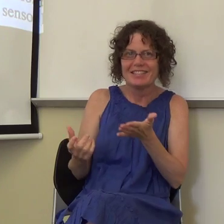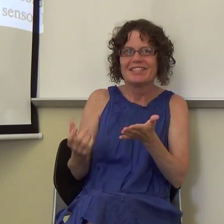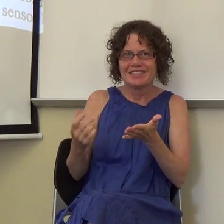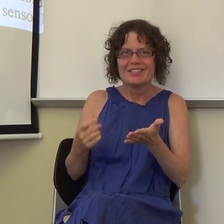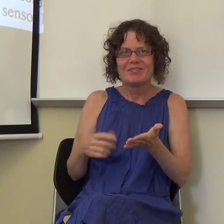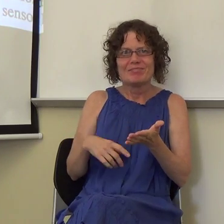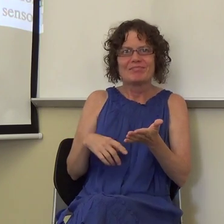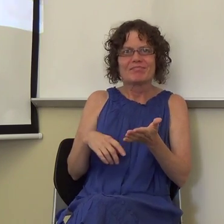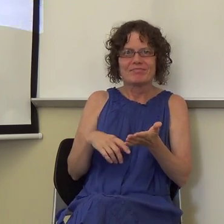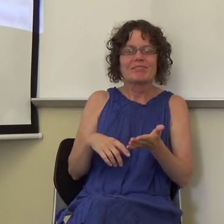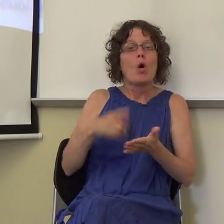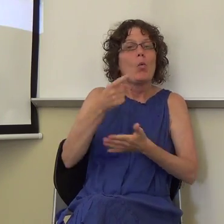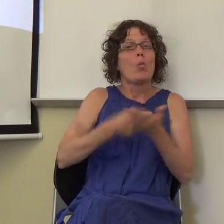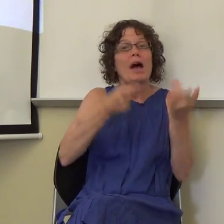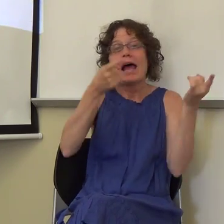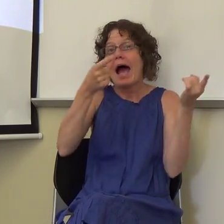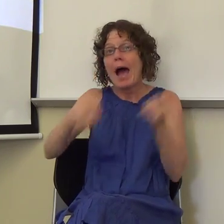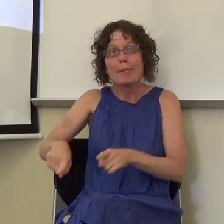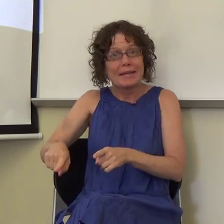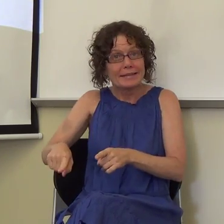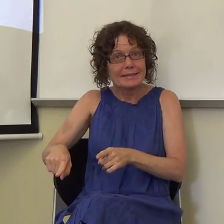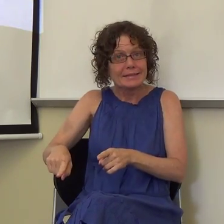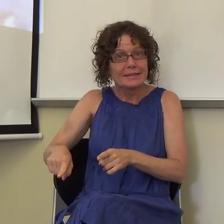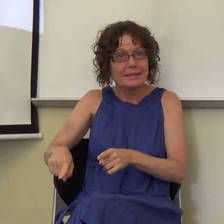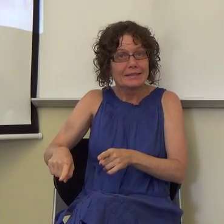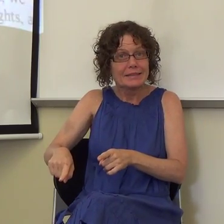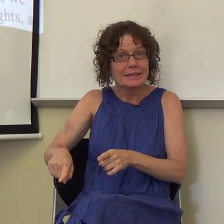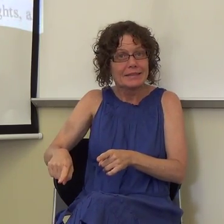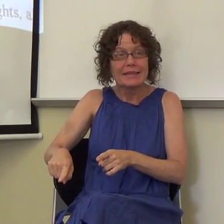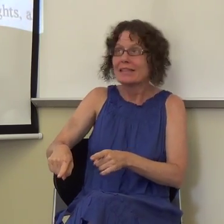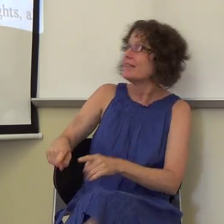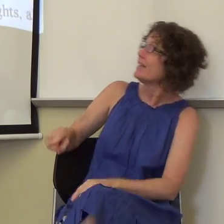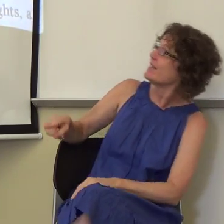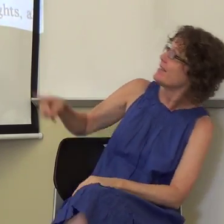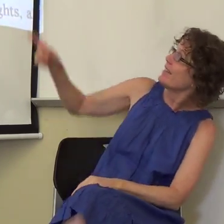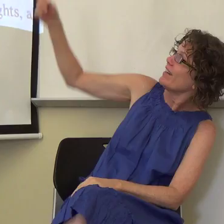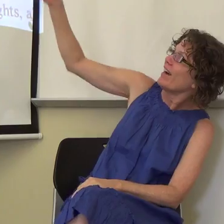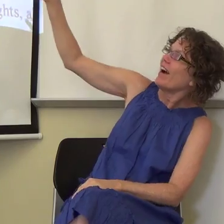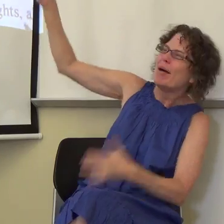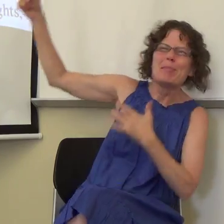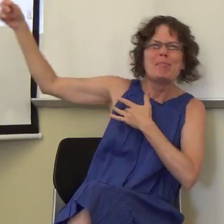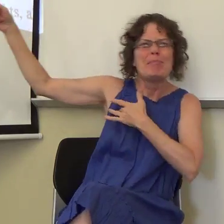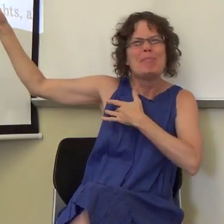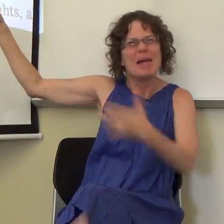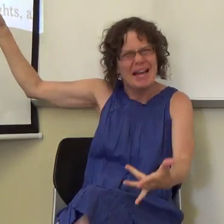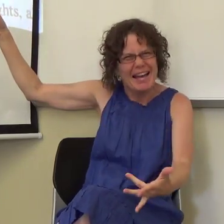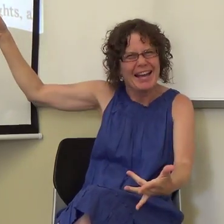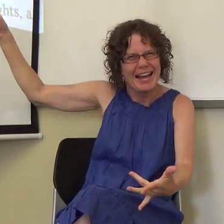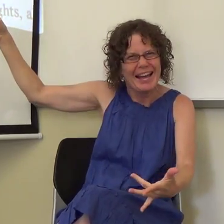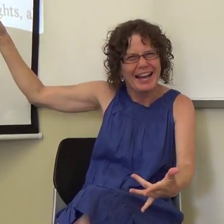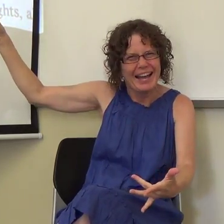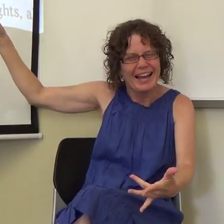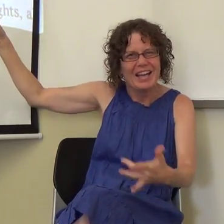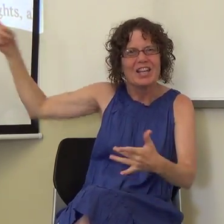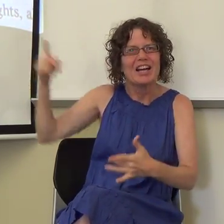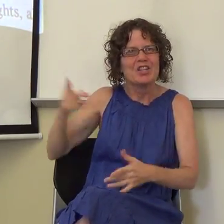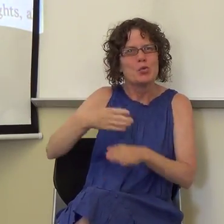is you end up doing this, right? Okay? Has anyone ever run into